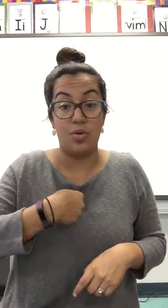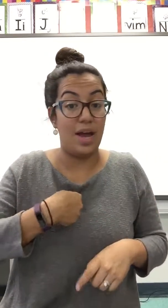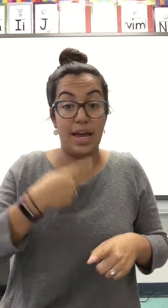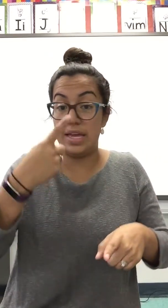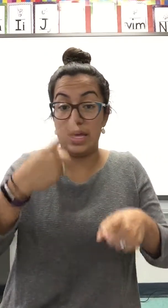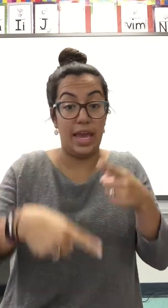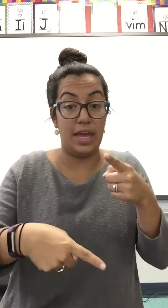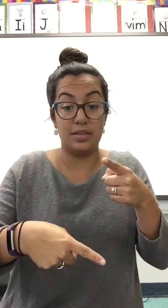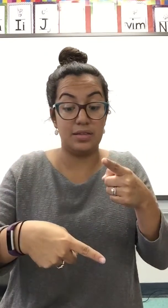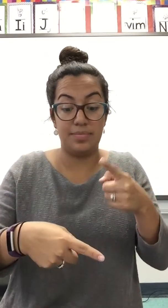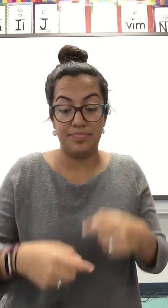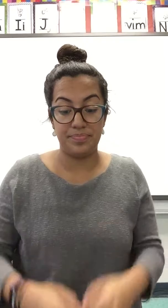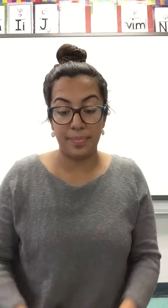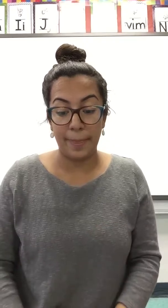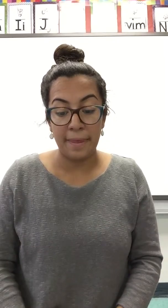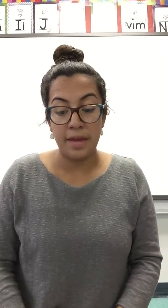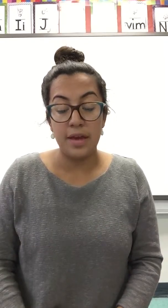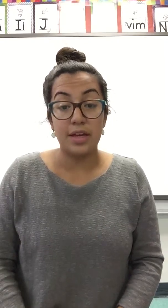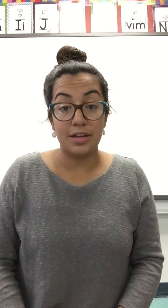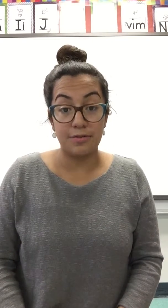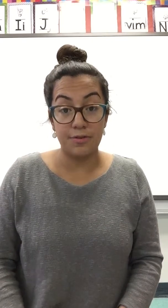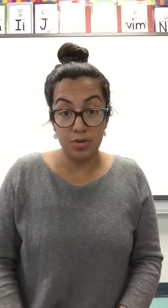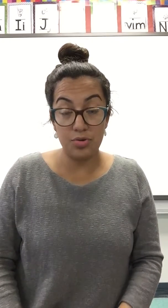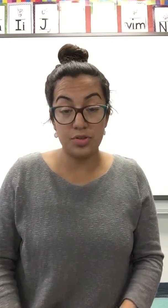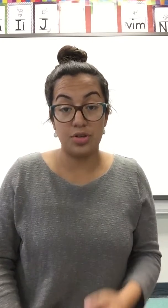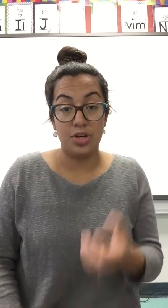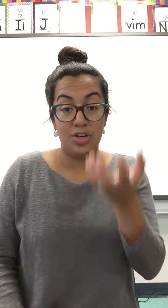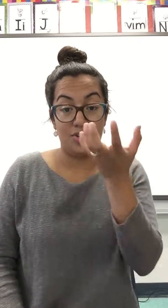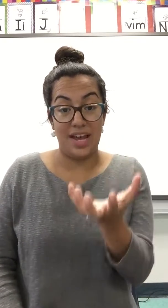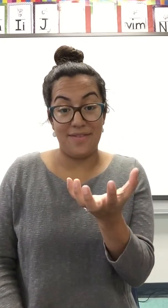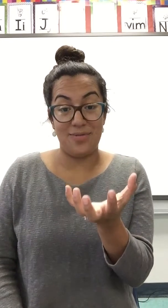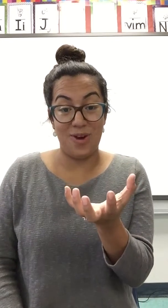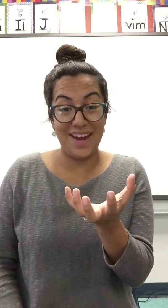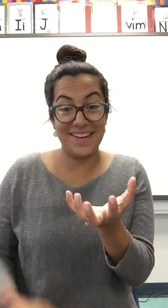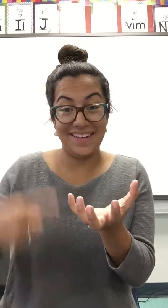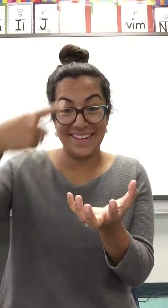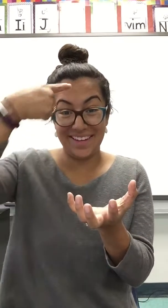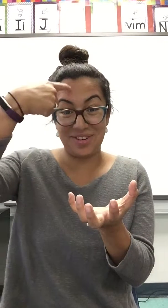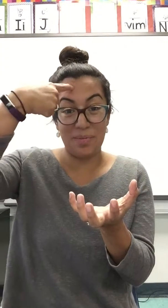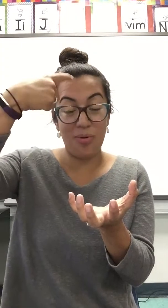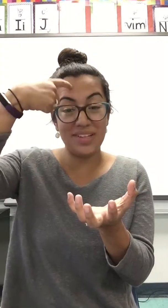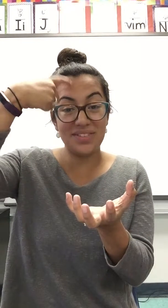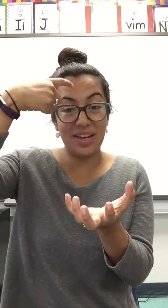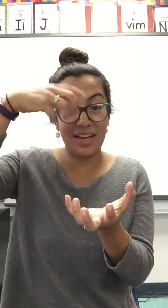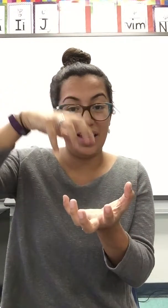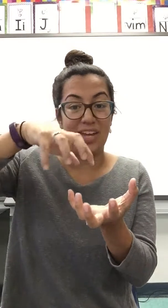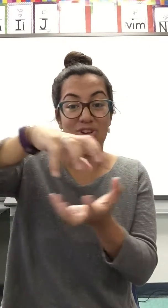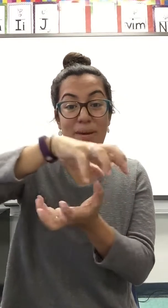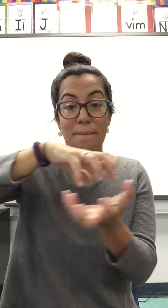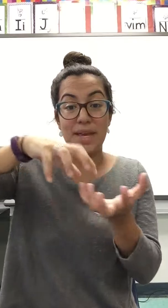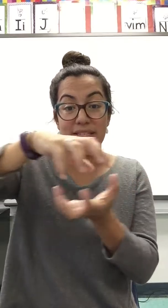Busy, you're going to take your fist, put it letter B, and move it back and forth.